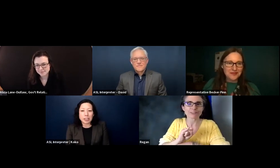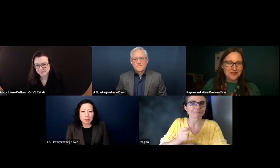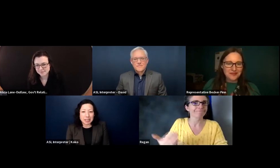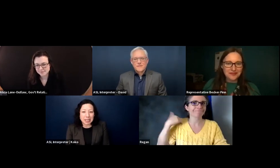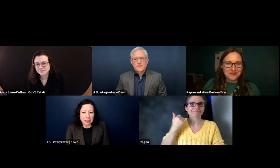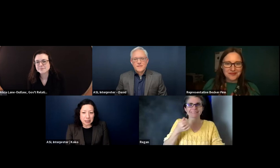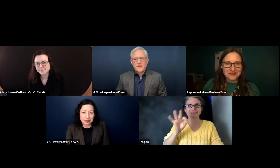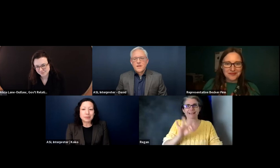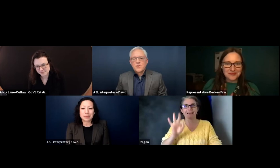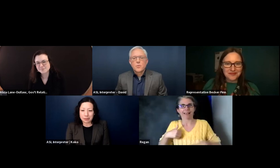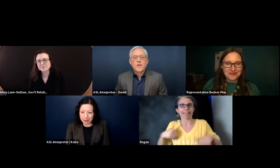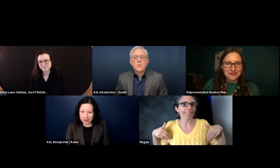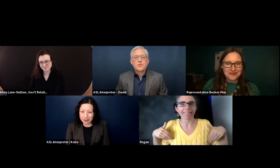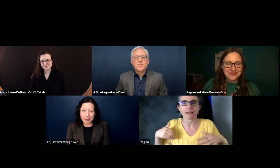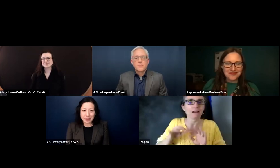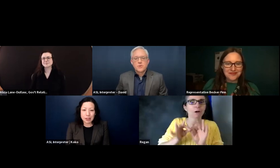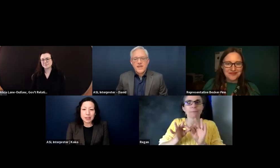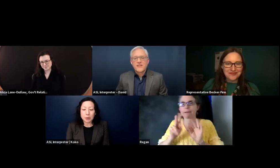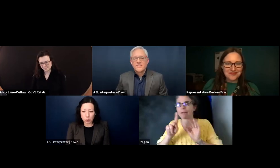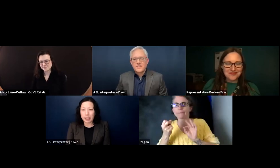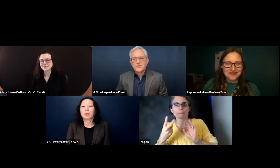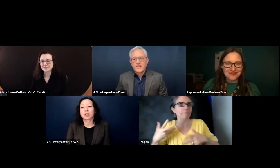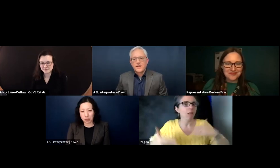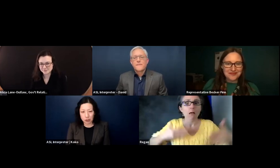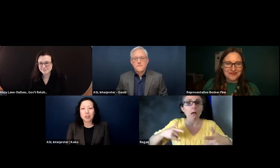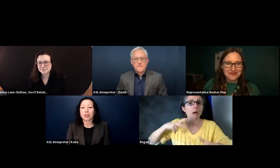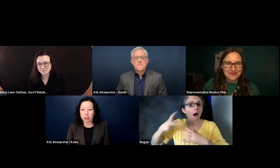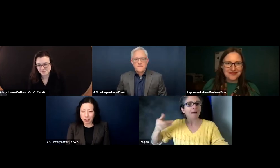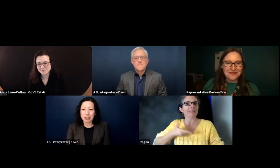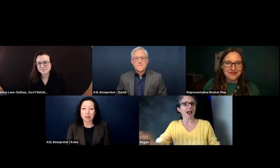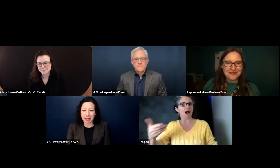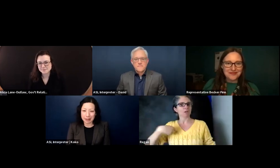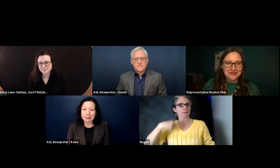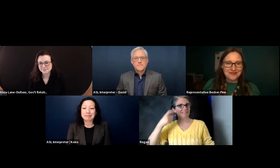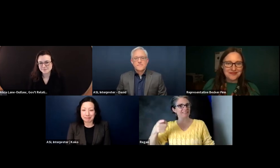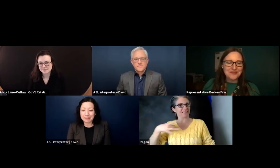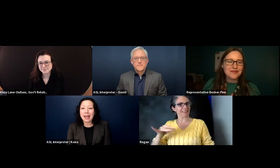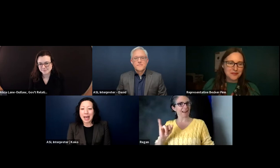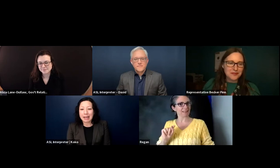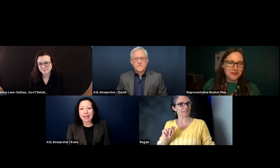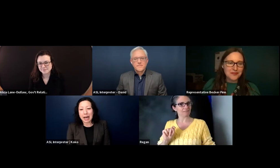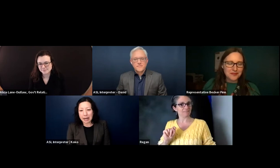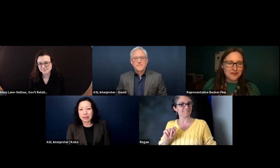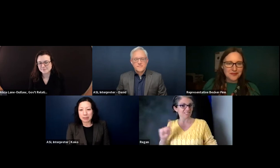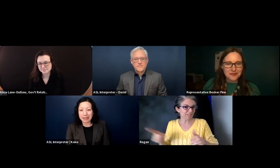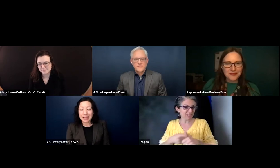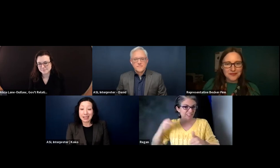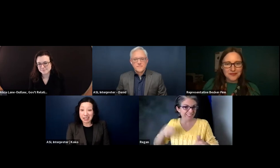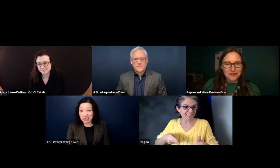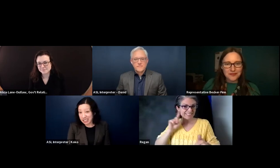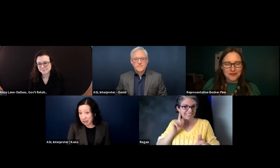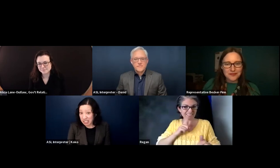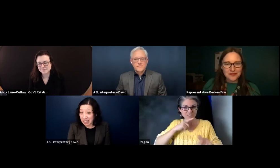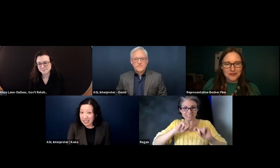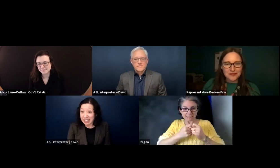I'm at Richmond Hill. Working with Judy Shepherd Cagle, I see you're saying. Working with Judy Shepherd Cagle. Mm-hmm. And they hired me